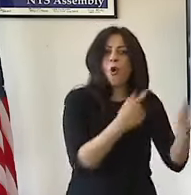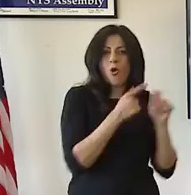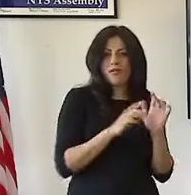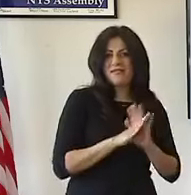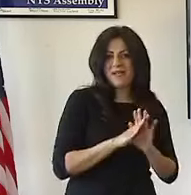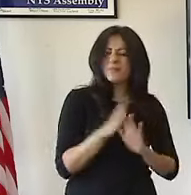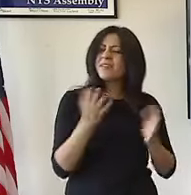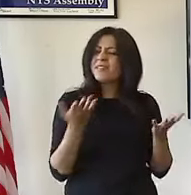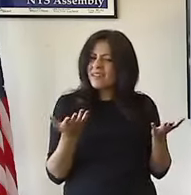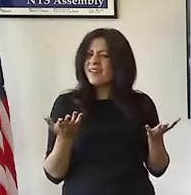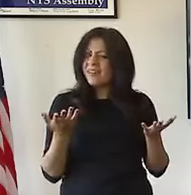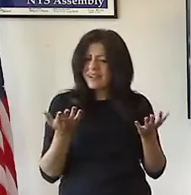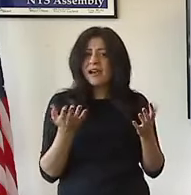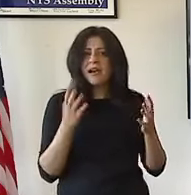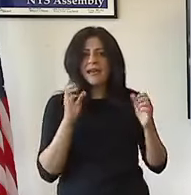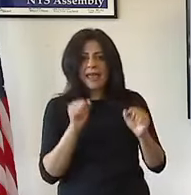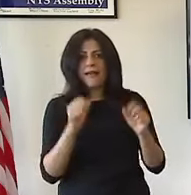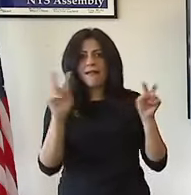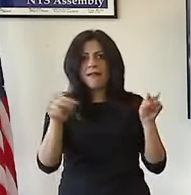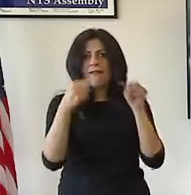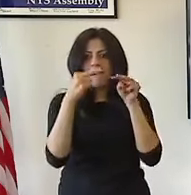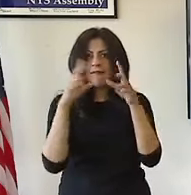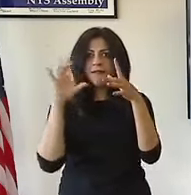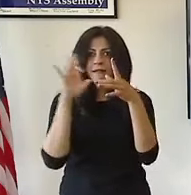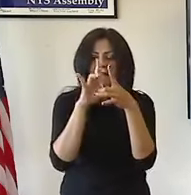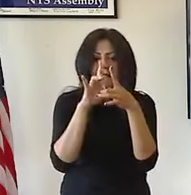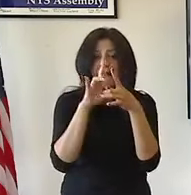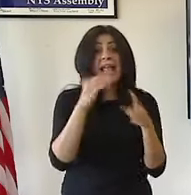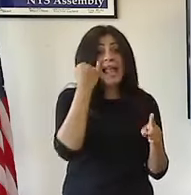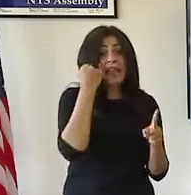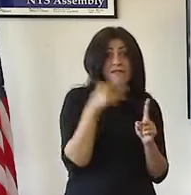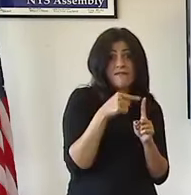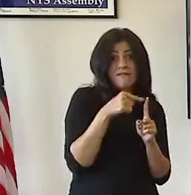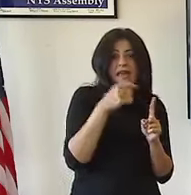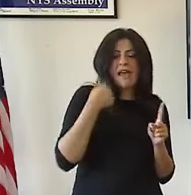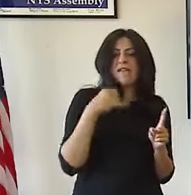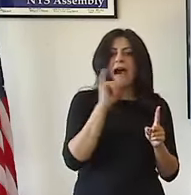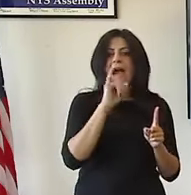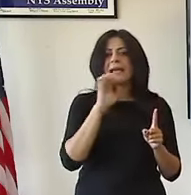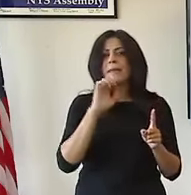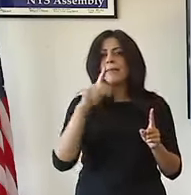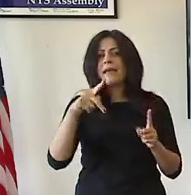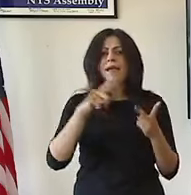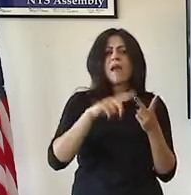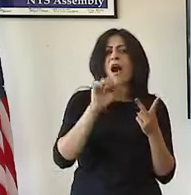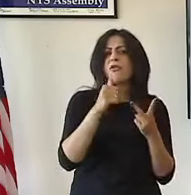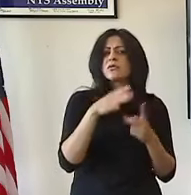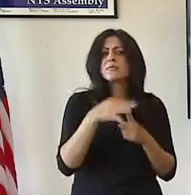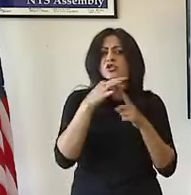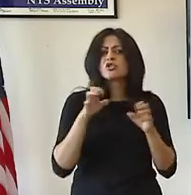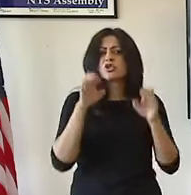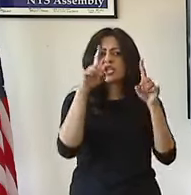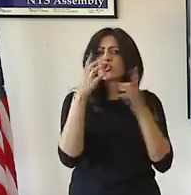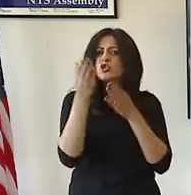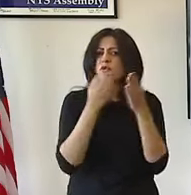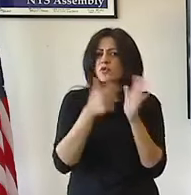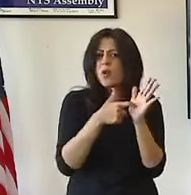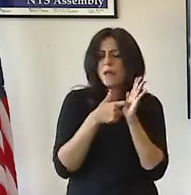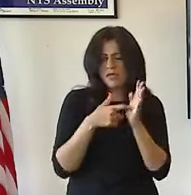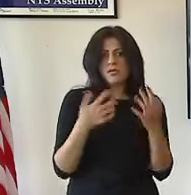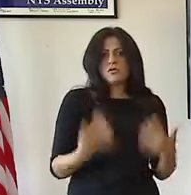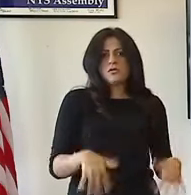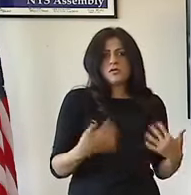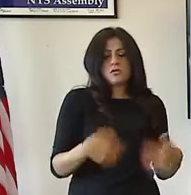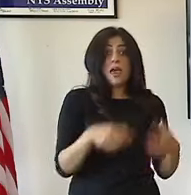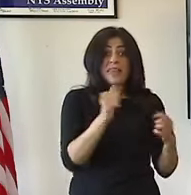to the ability to connect with an individual who has an IEP or some special education service requirements, that social interaction